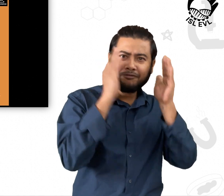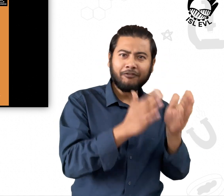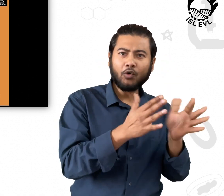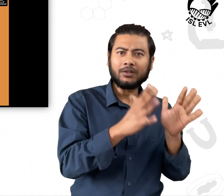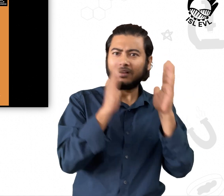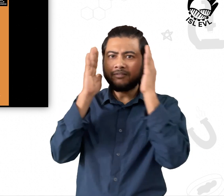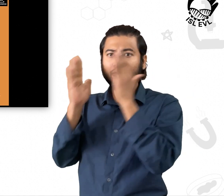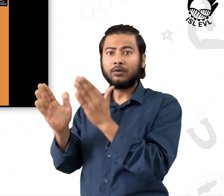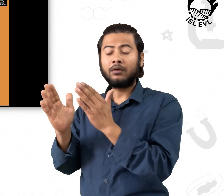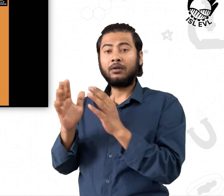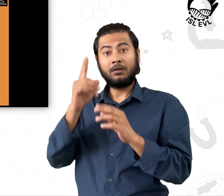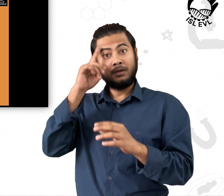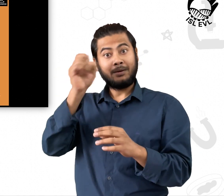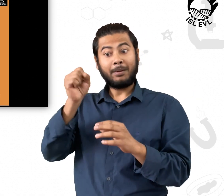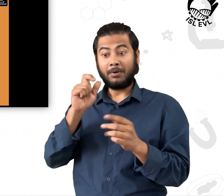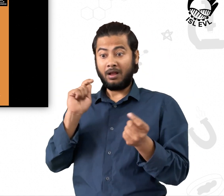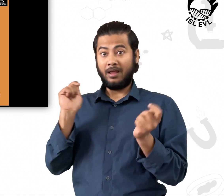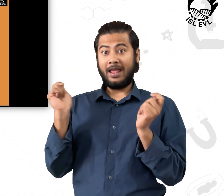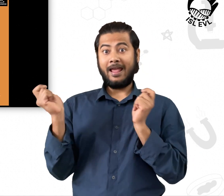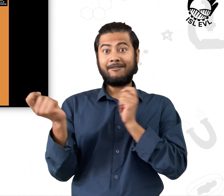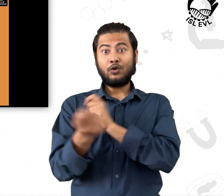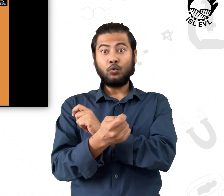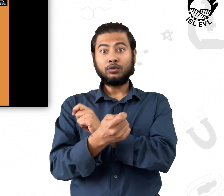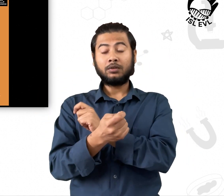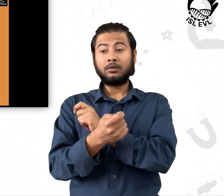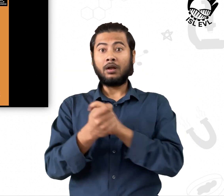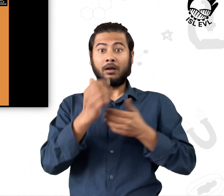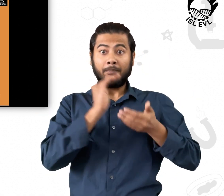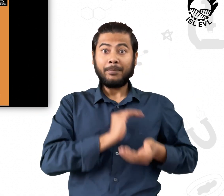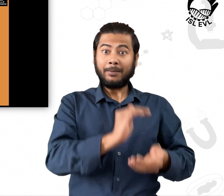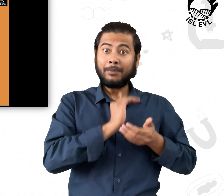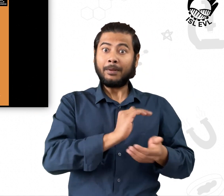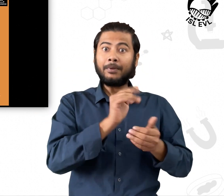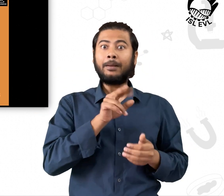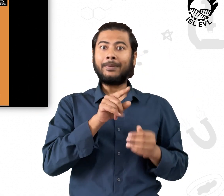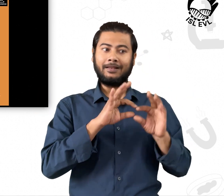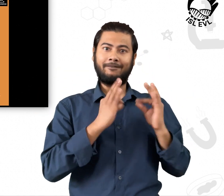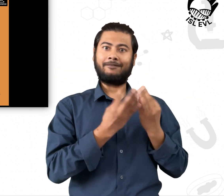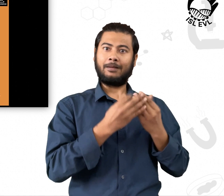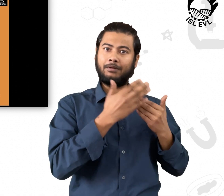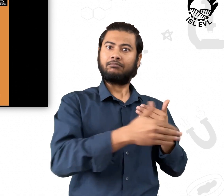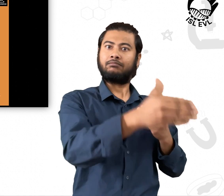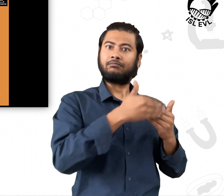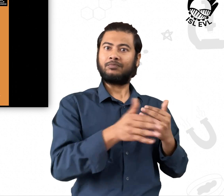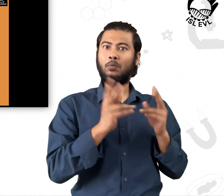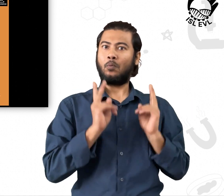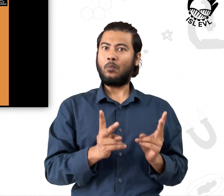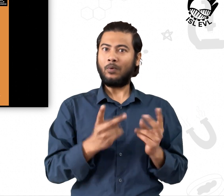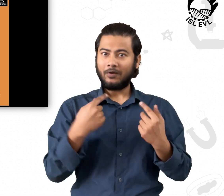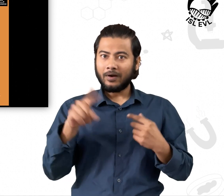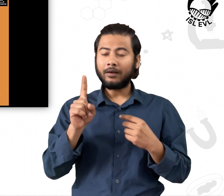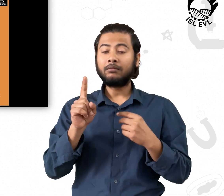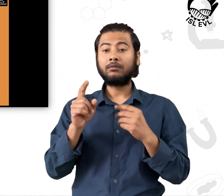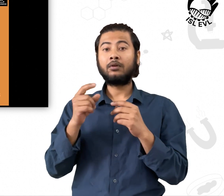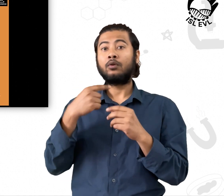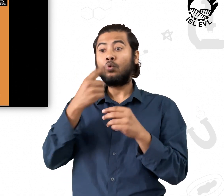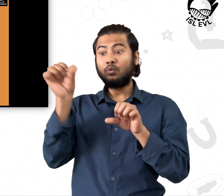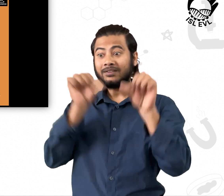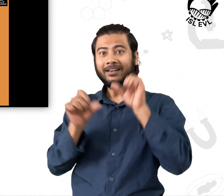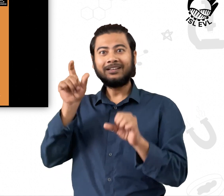why wouldn't you make more babies of yourself, which is sort of the fitness, as Darwin said, evolution of the fittest. So why